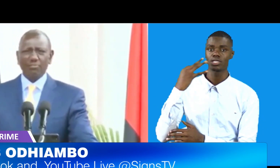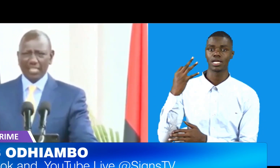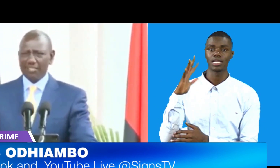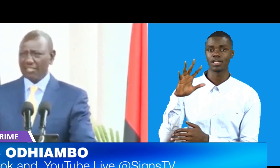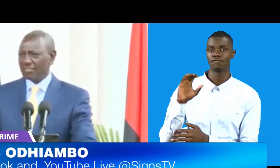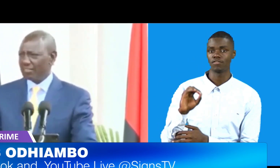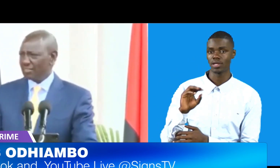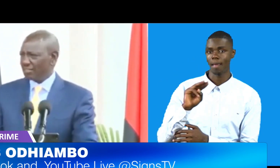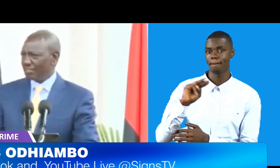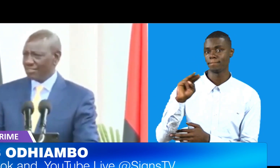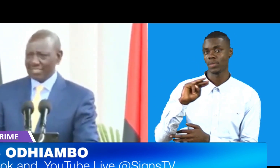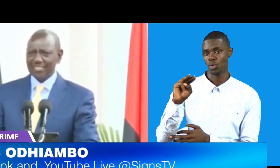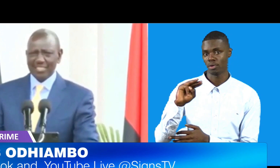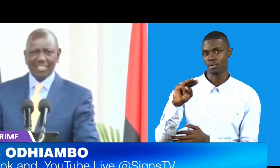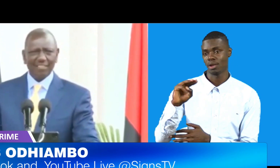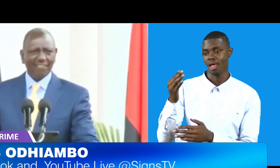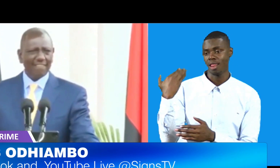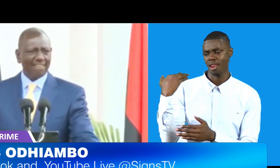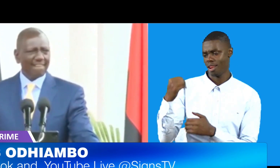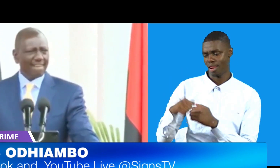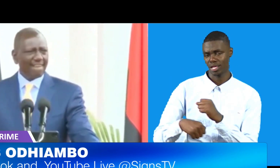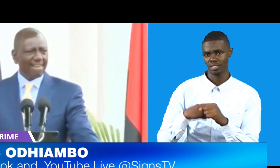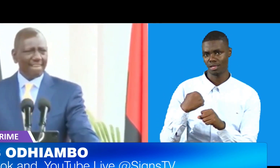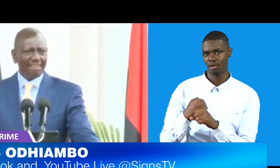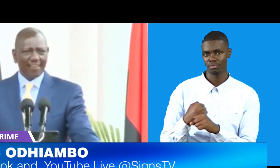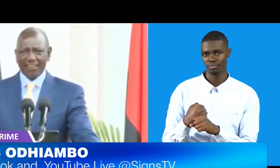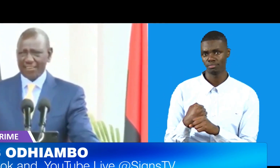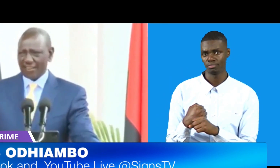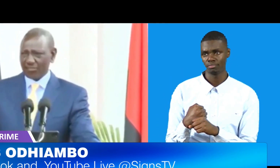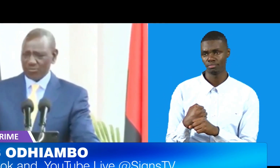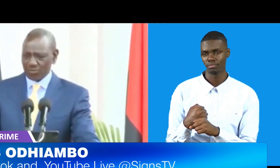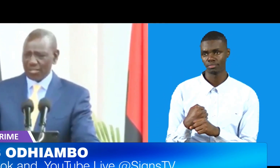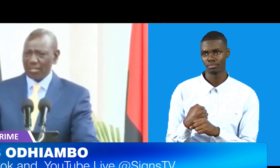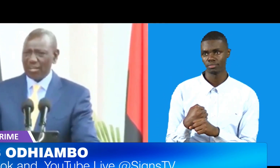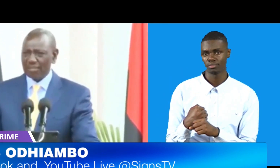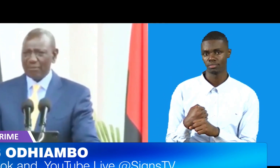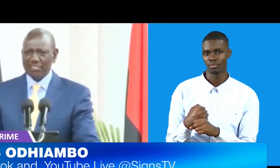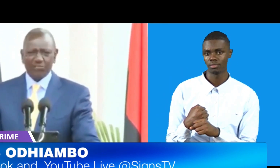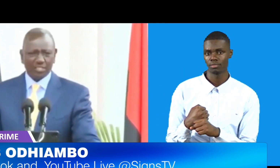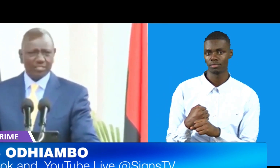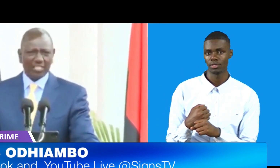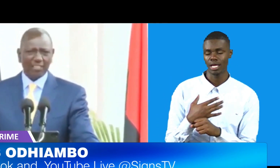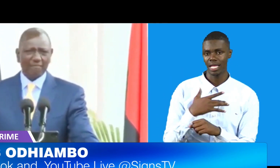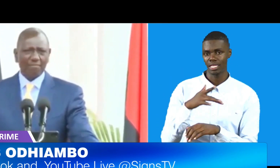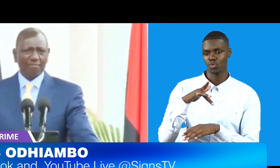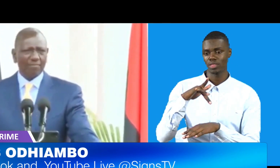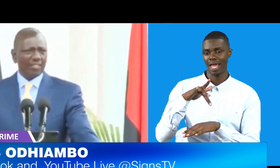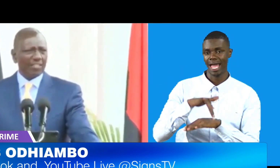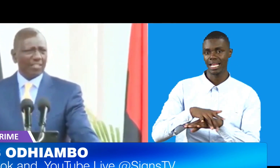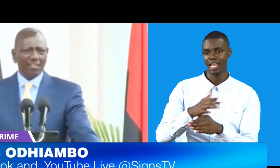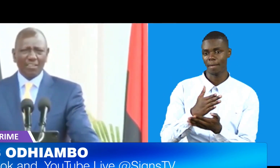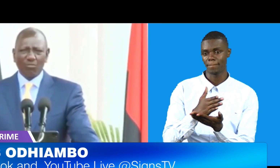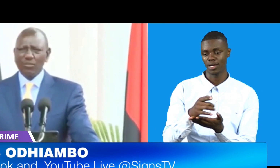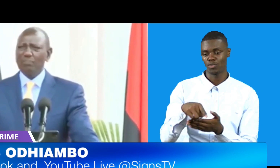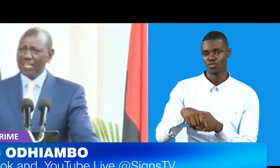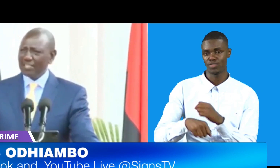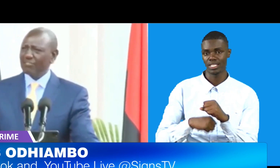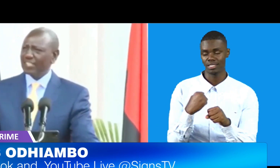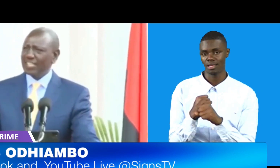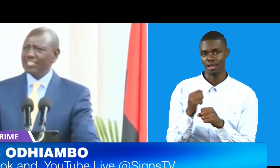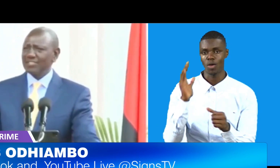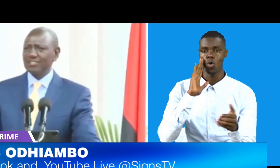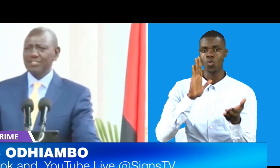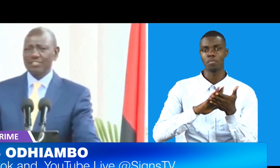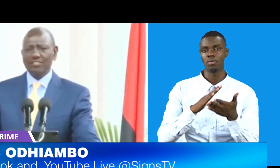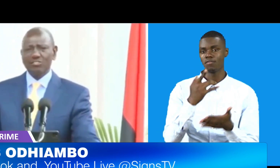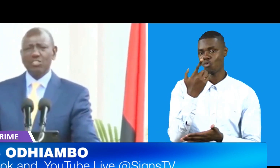350 million last year, and to the early part of this year. We believe that